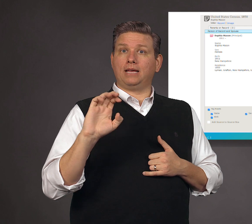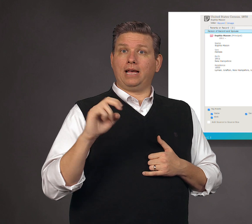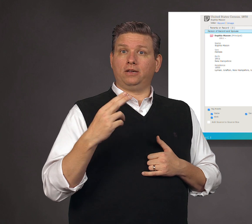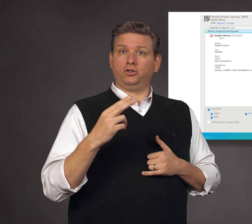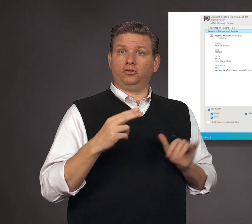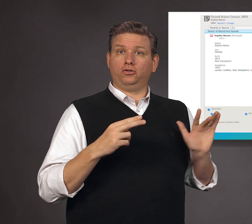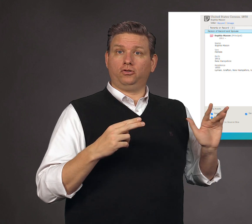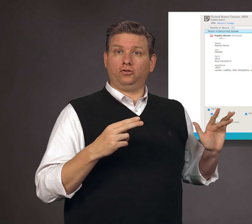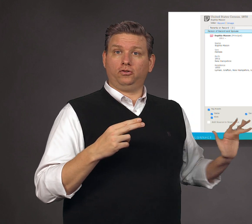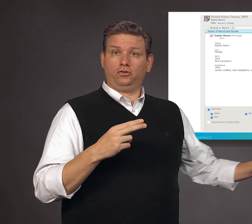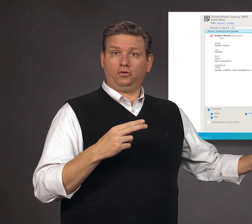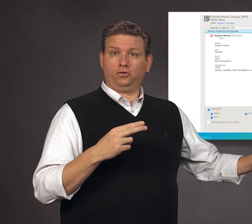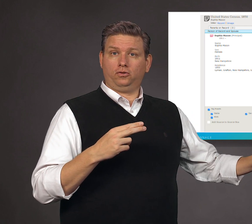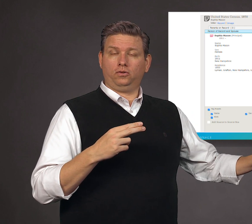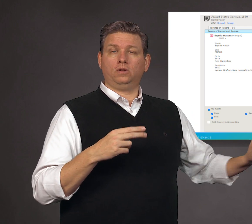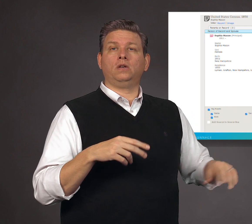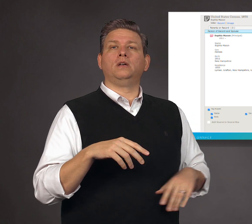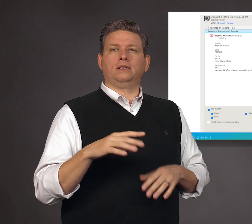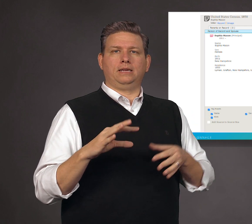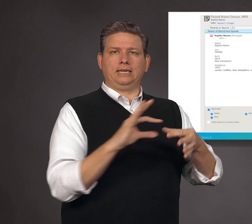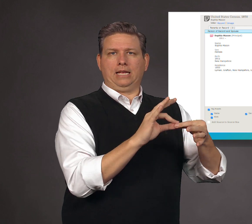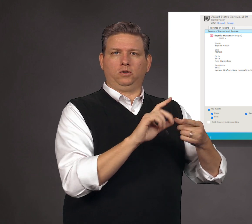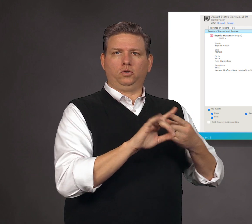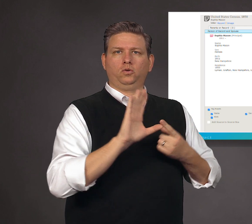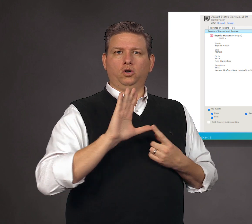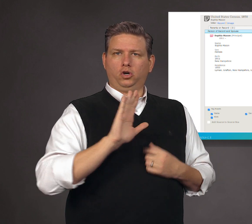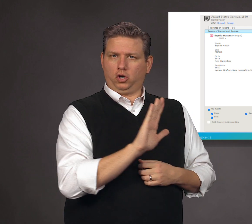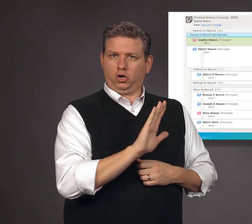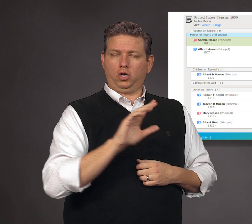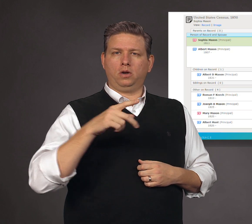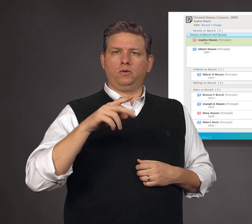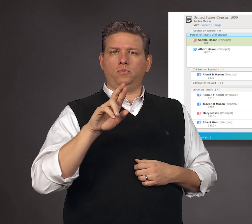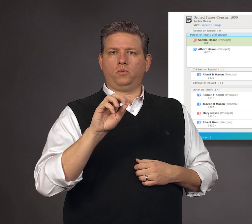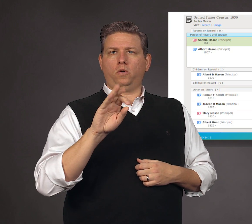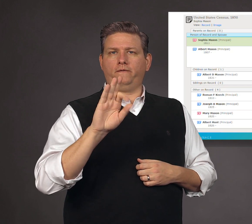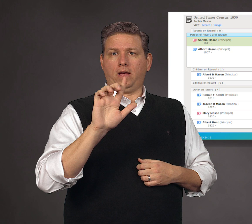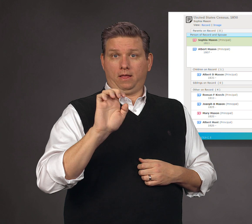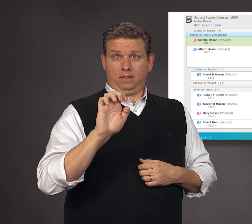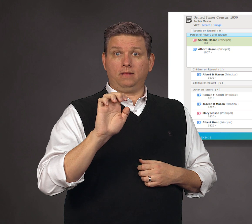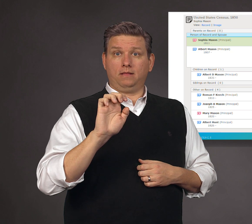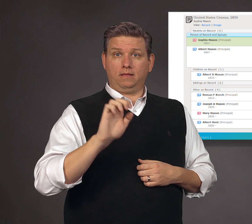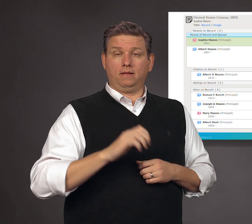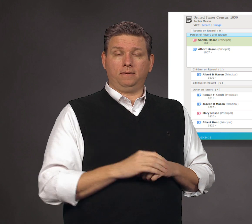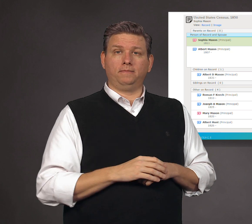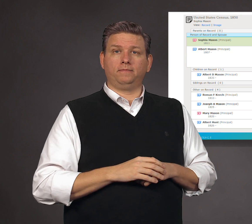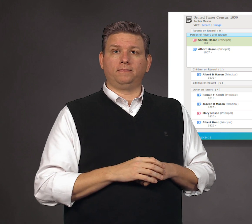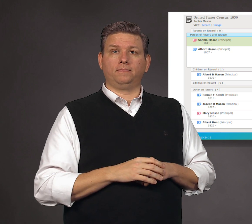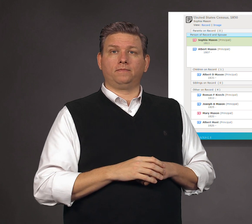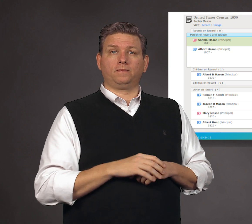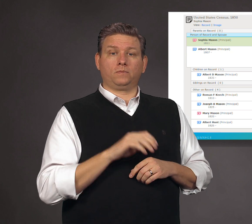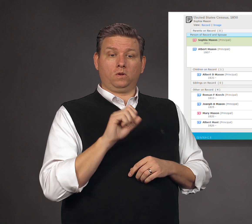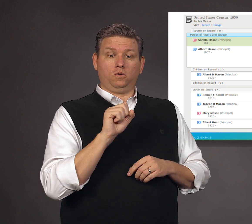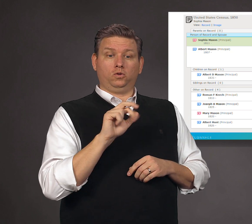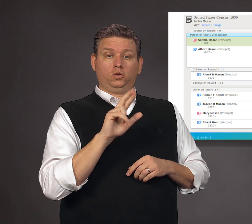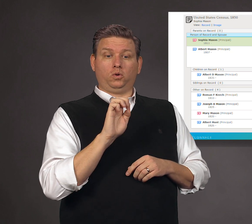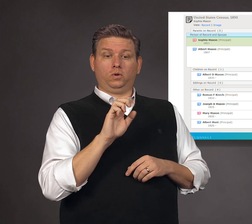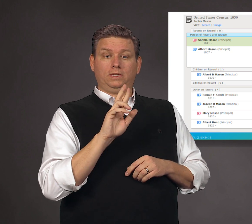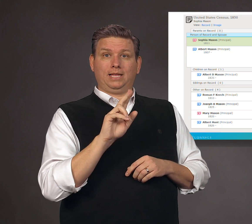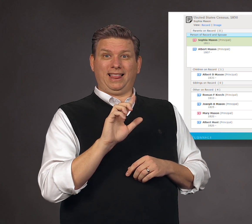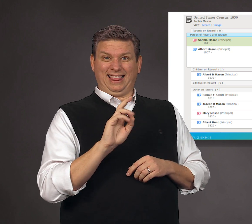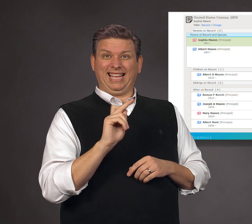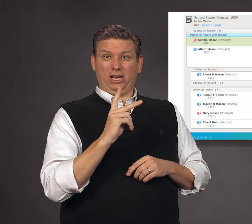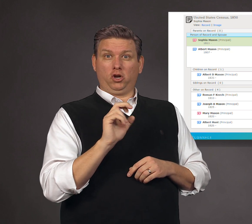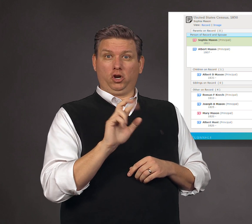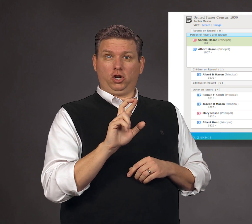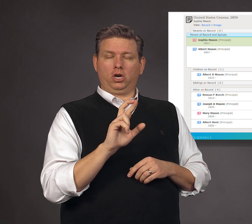1850 census to Sophia's profile. Source Linker then allows you to compare